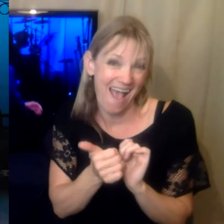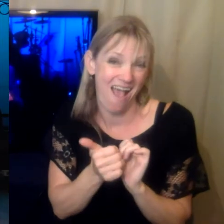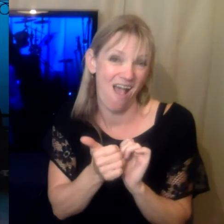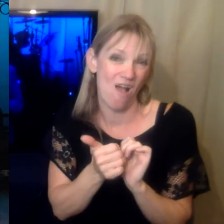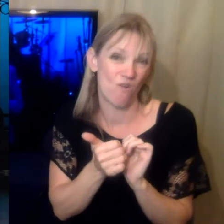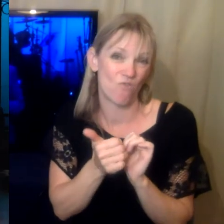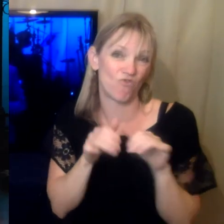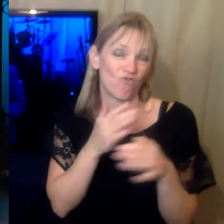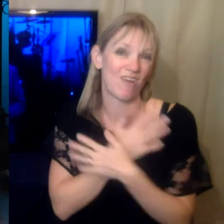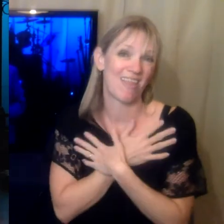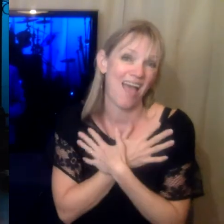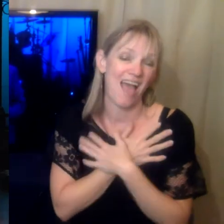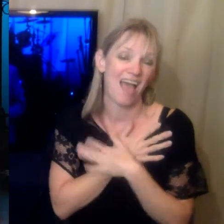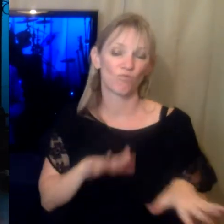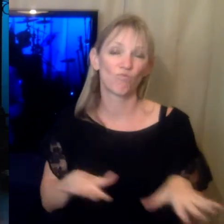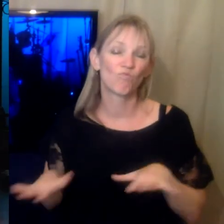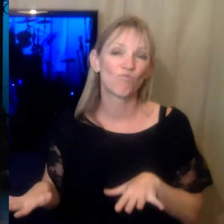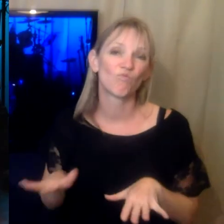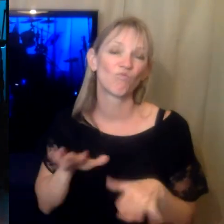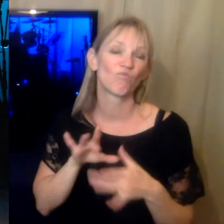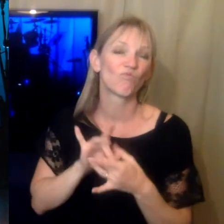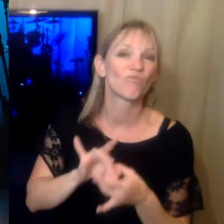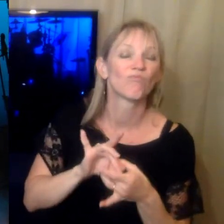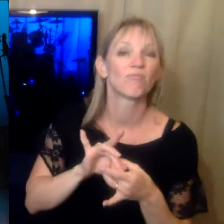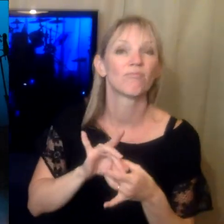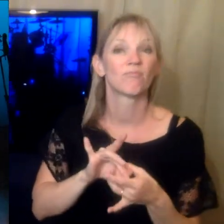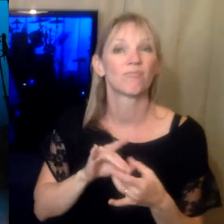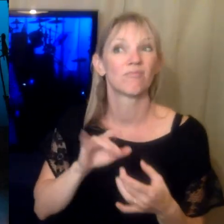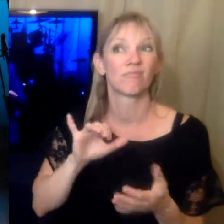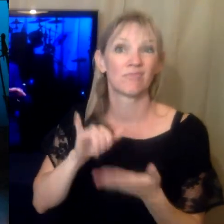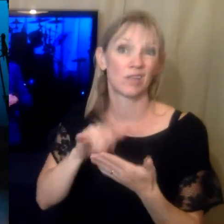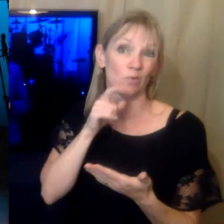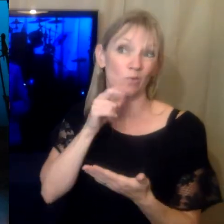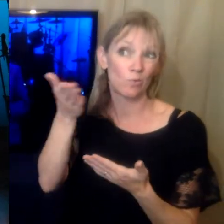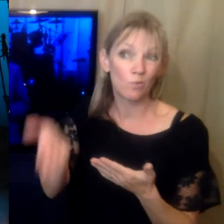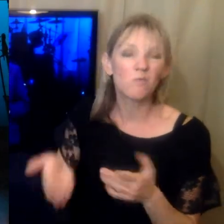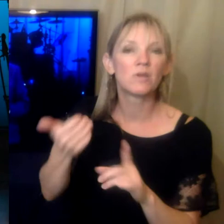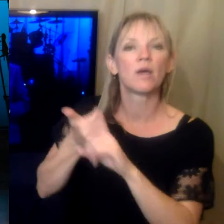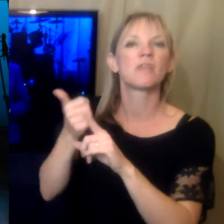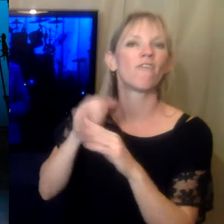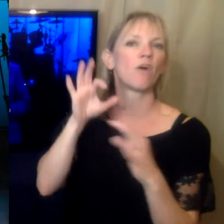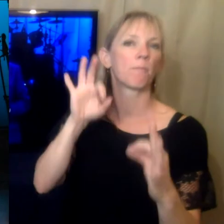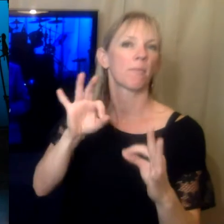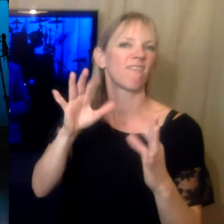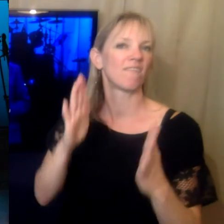and relax, you know. That's just who he was. He was something of a perfectionist.